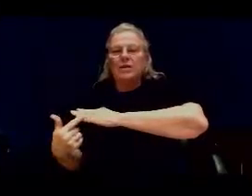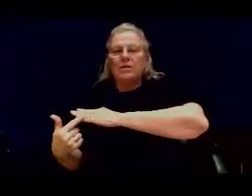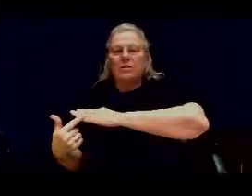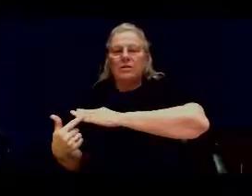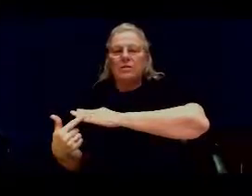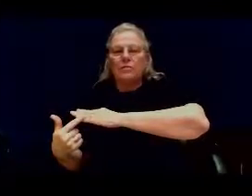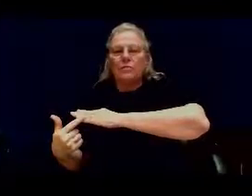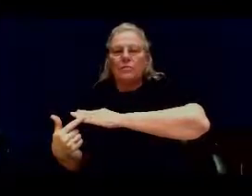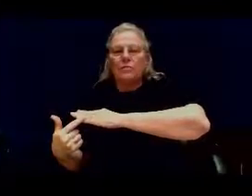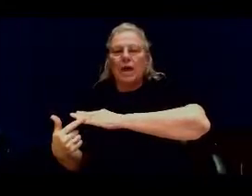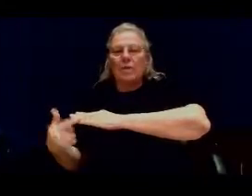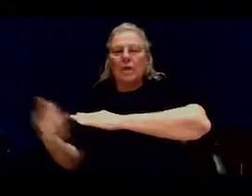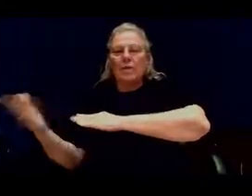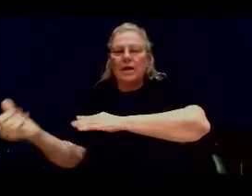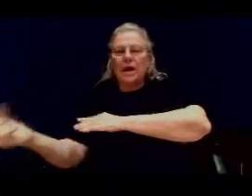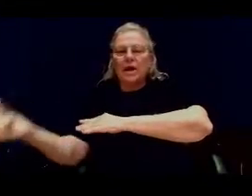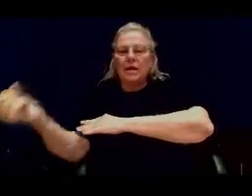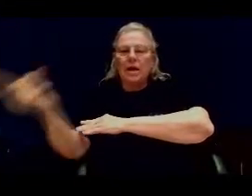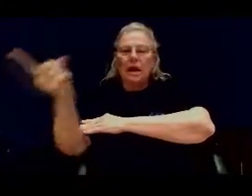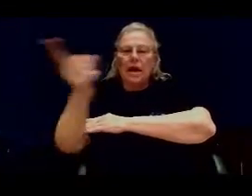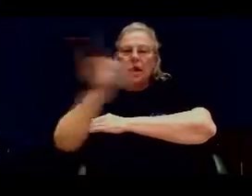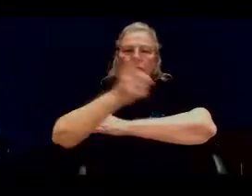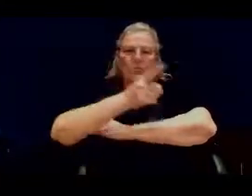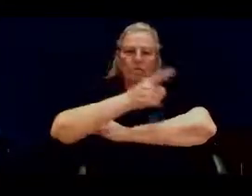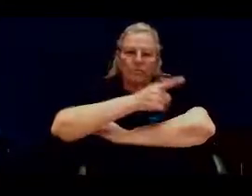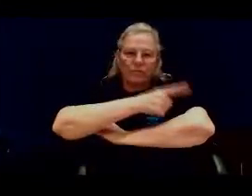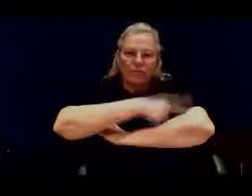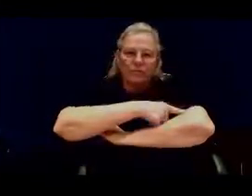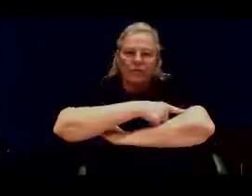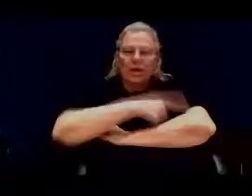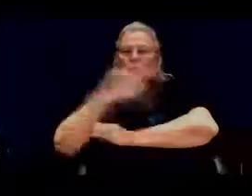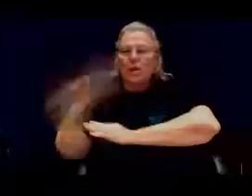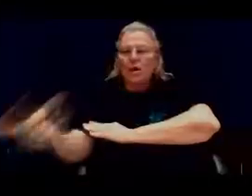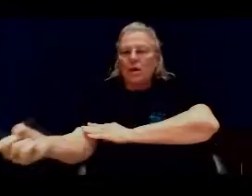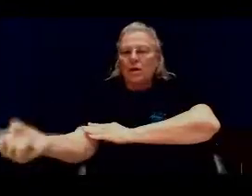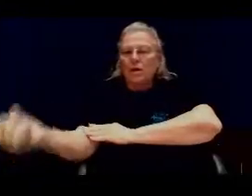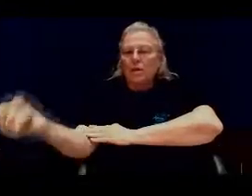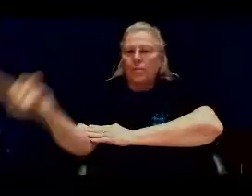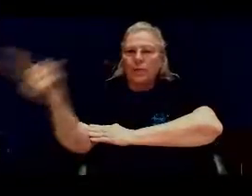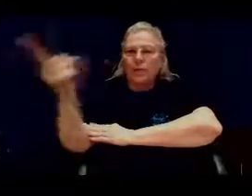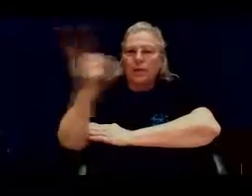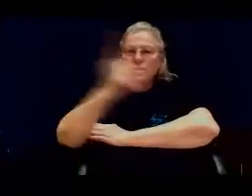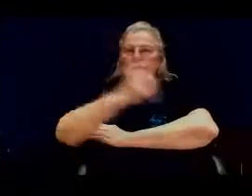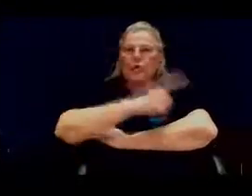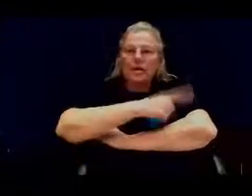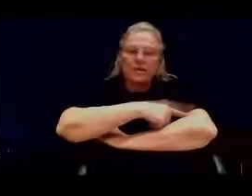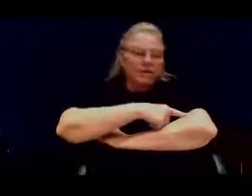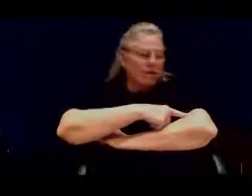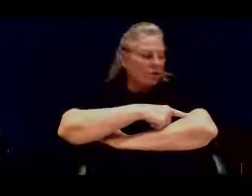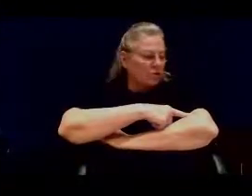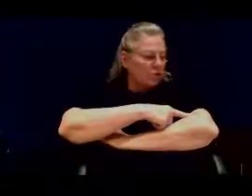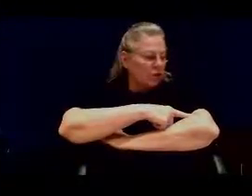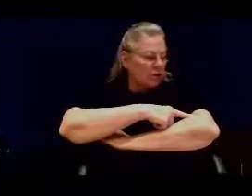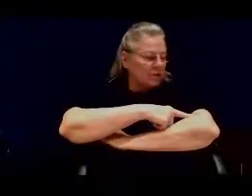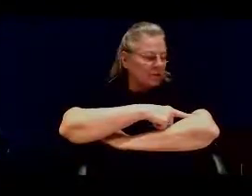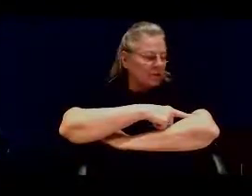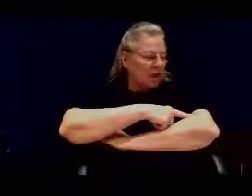horizon with your non-dominant hand, and your finger then points to where the sun goes across the